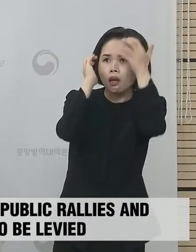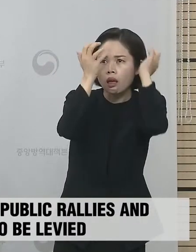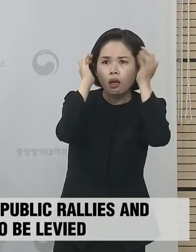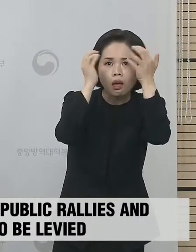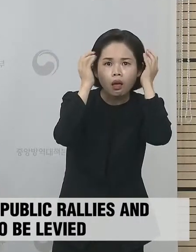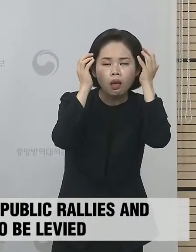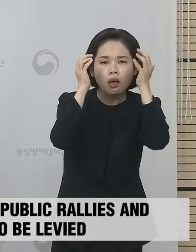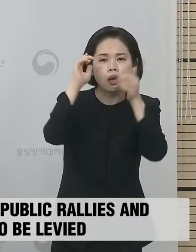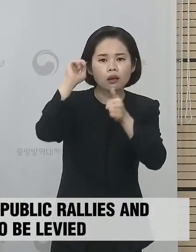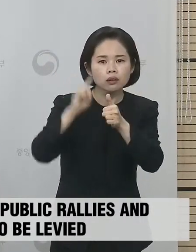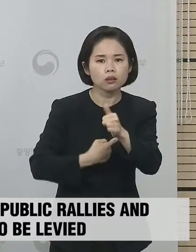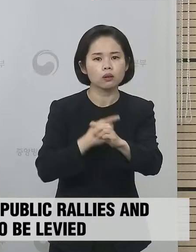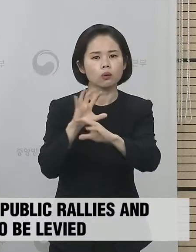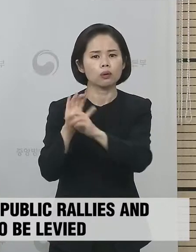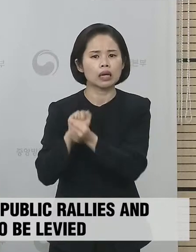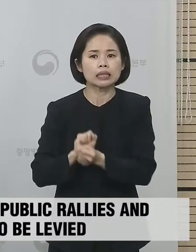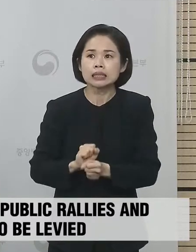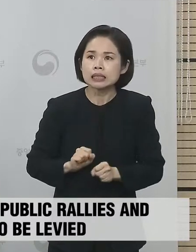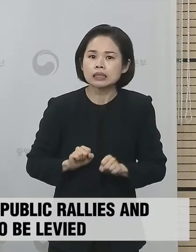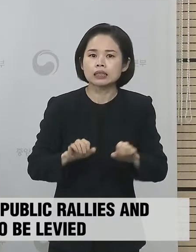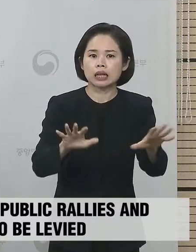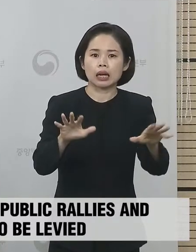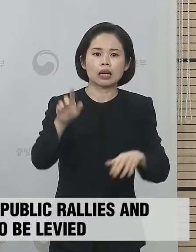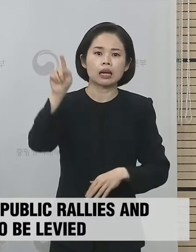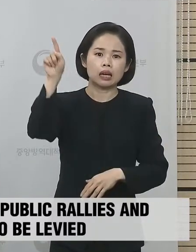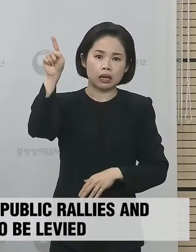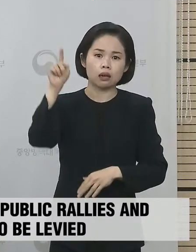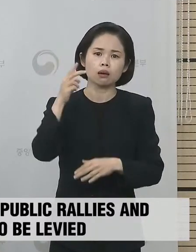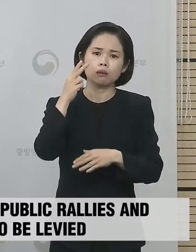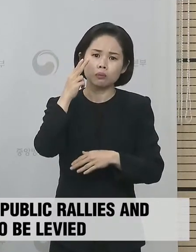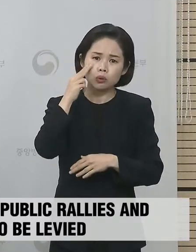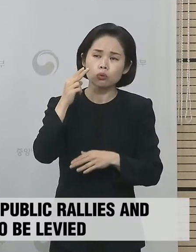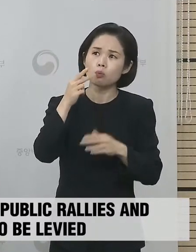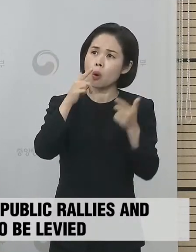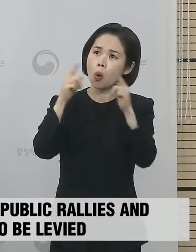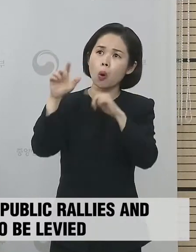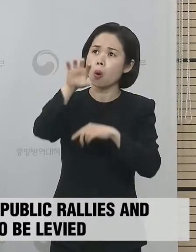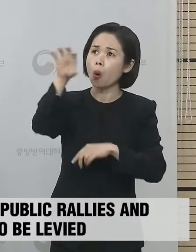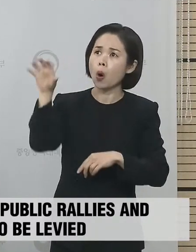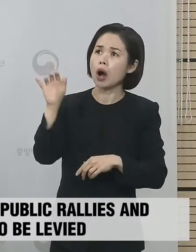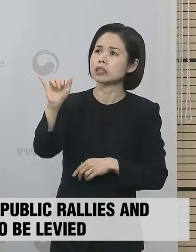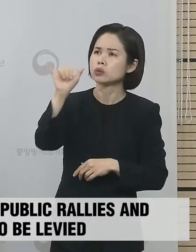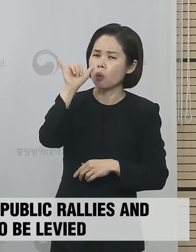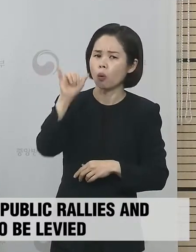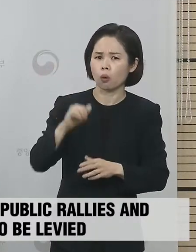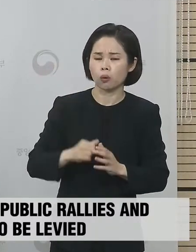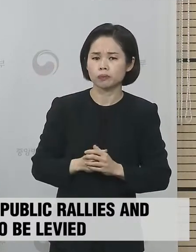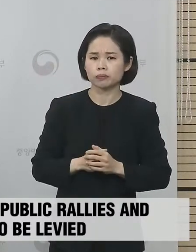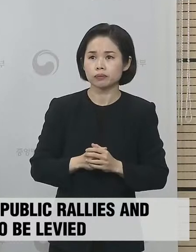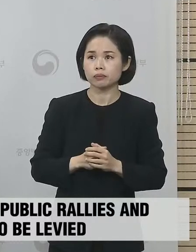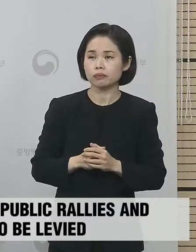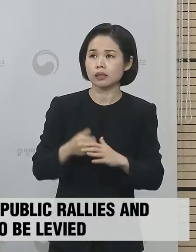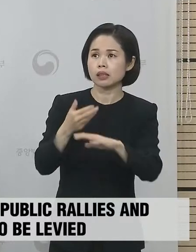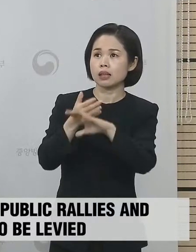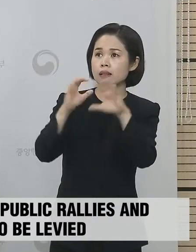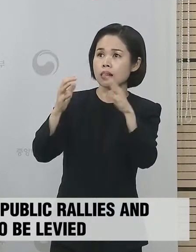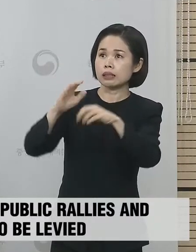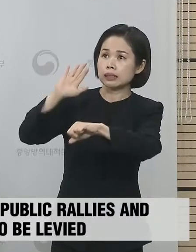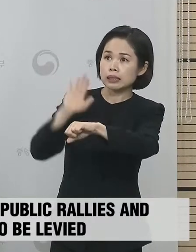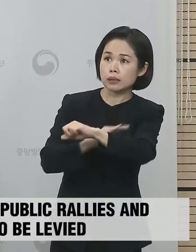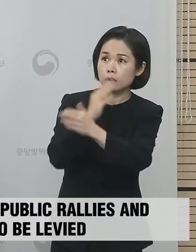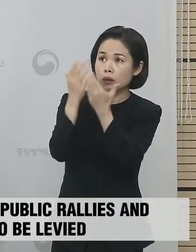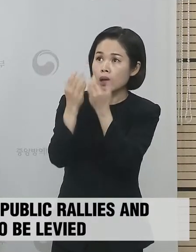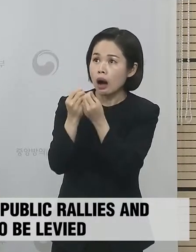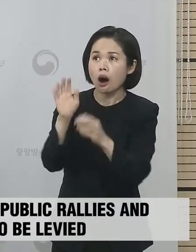conflicting policies given by the government, we are seeing many examples of resurgences of the virus in many other countries. So we need